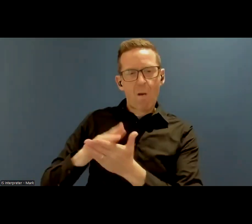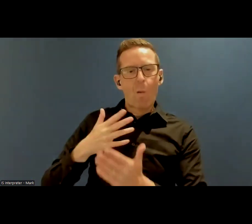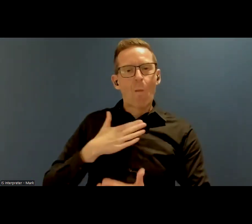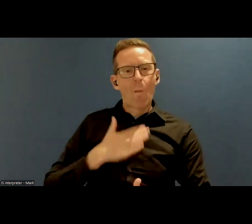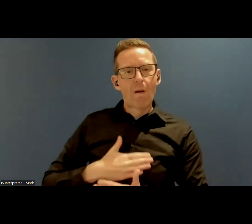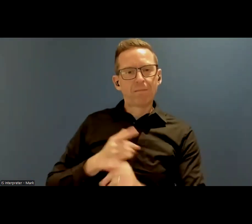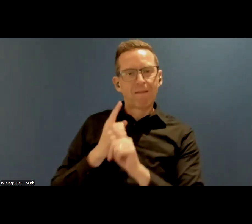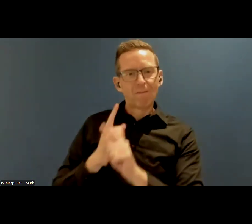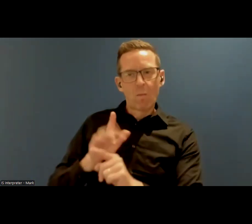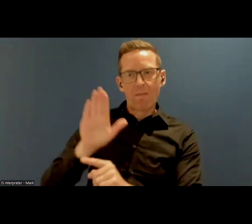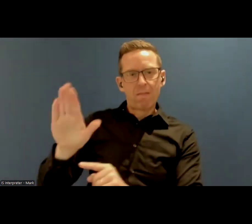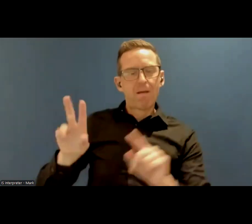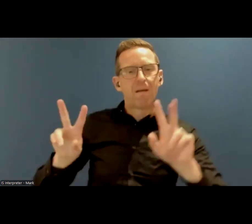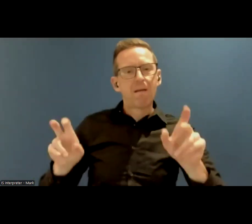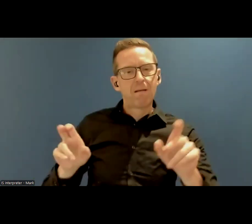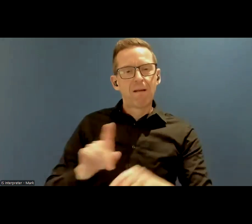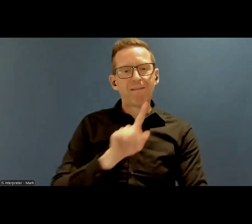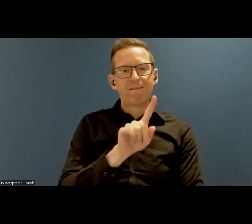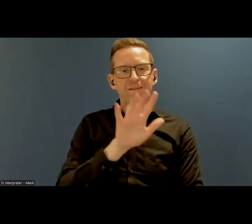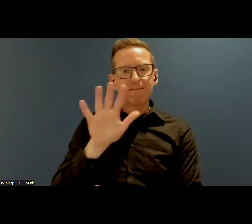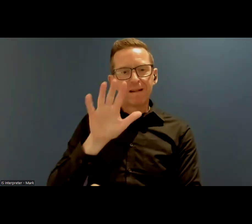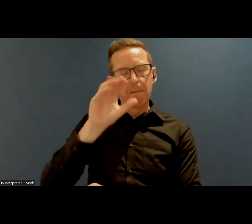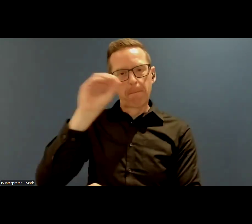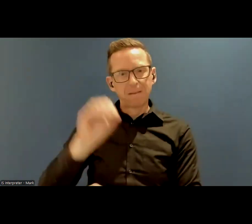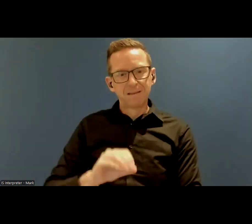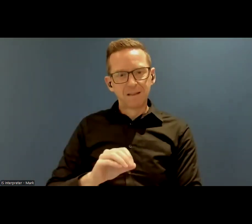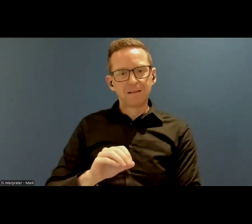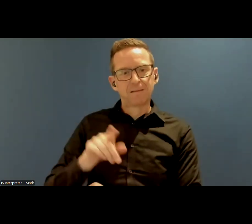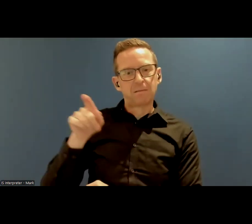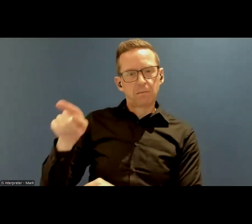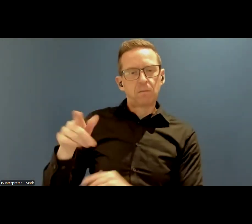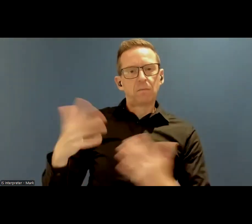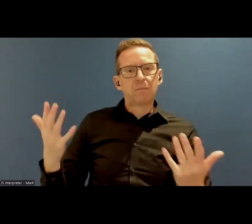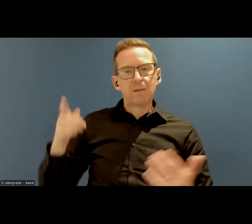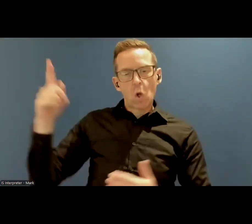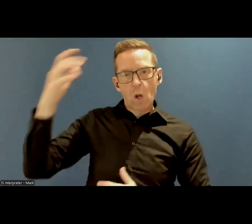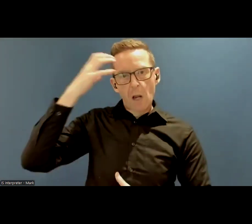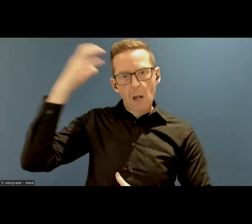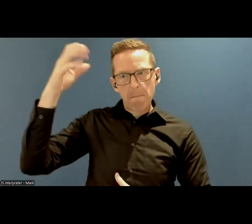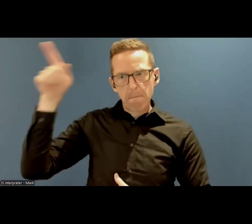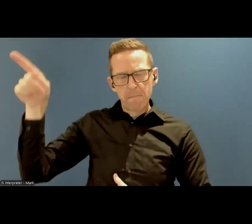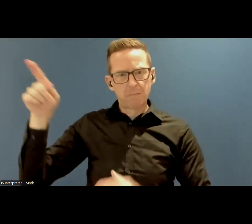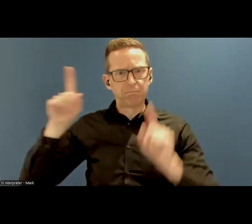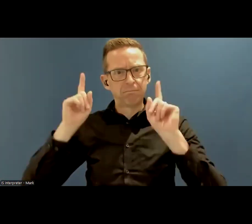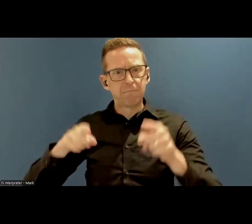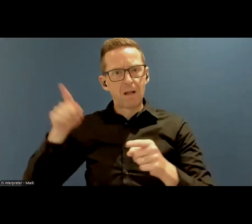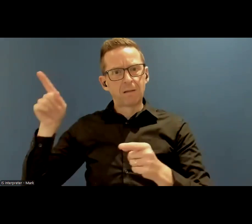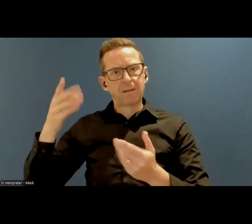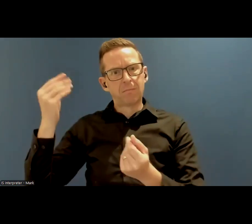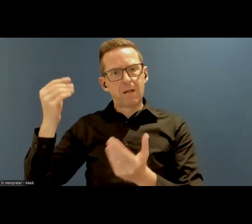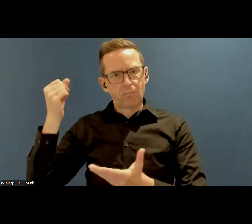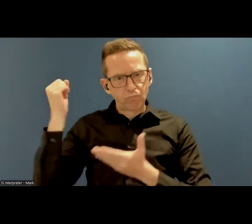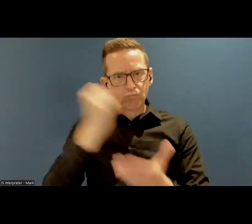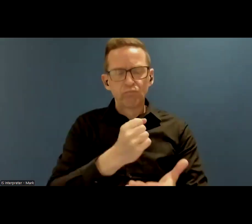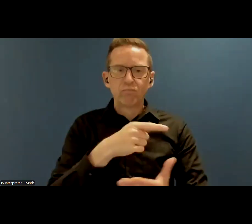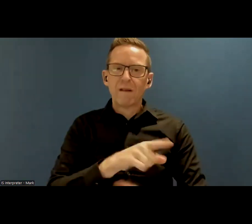It mentions 15% for the 15%. If the governments want to, commit resources, it should be 15%,